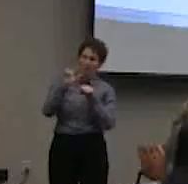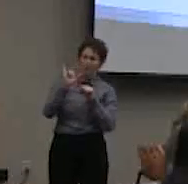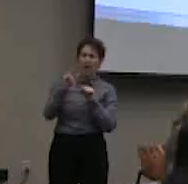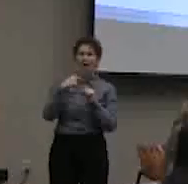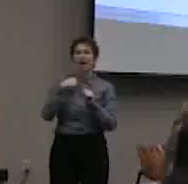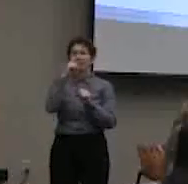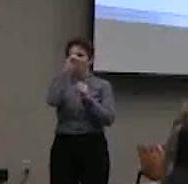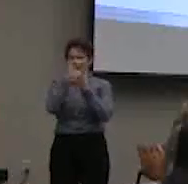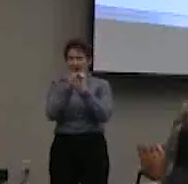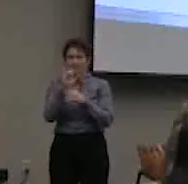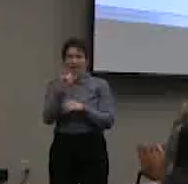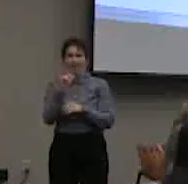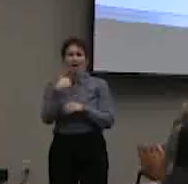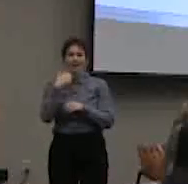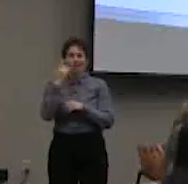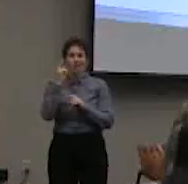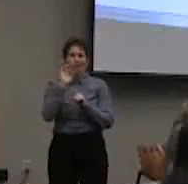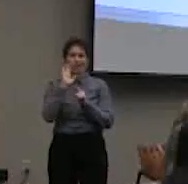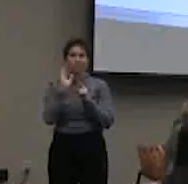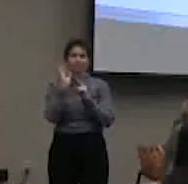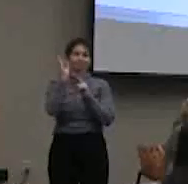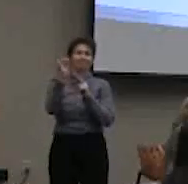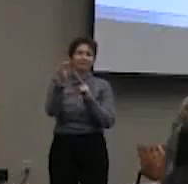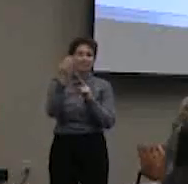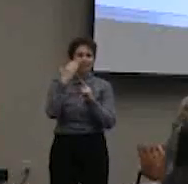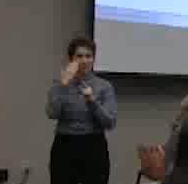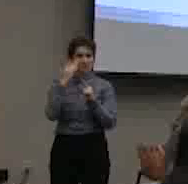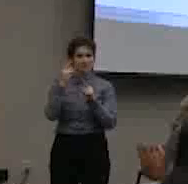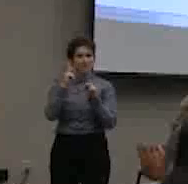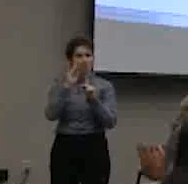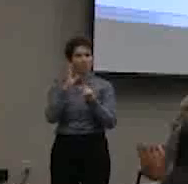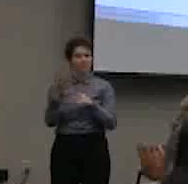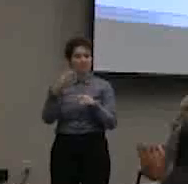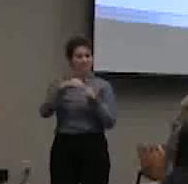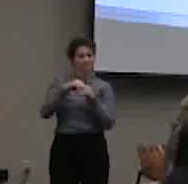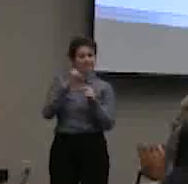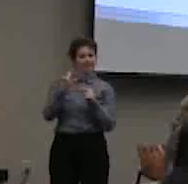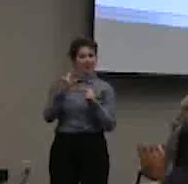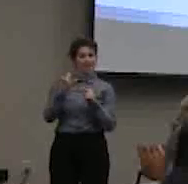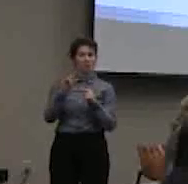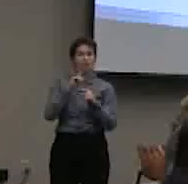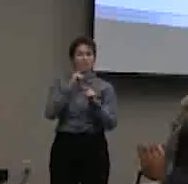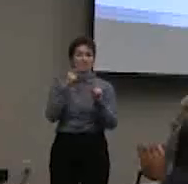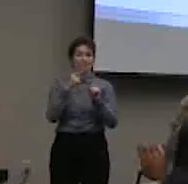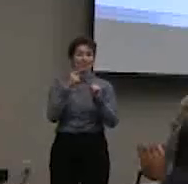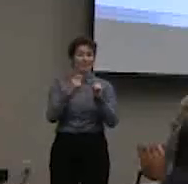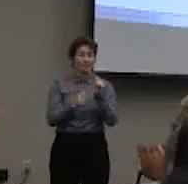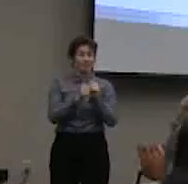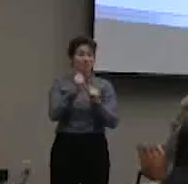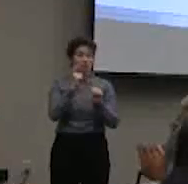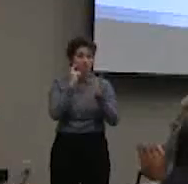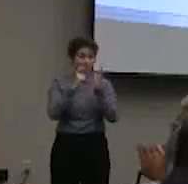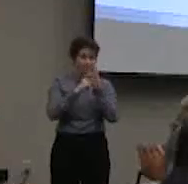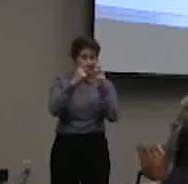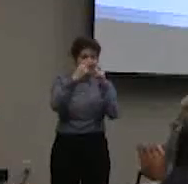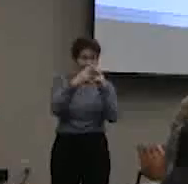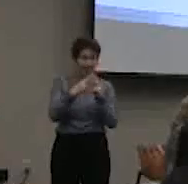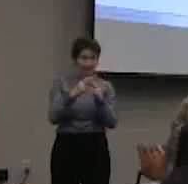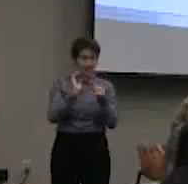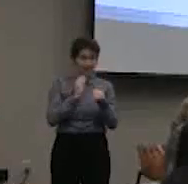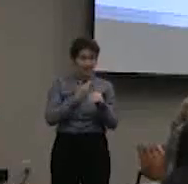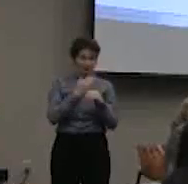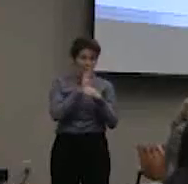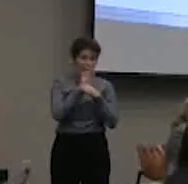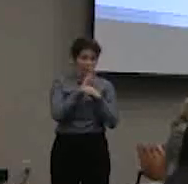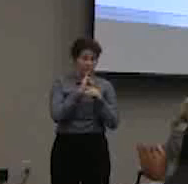people involved, I'll make that happen. They'll be a part of that. Having our biggest and most recognizable names in the industry involved in this will